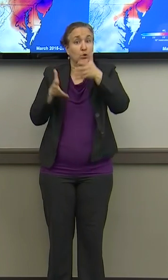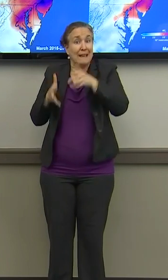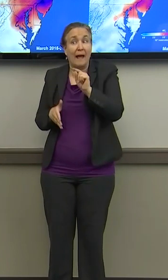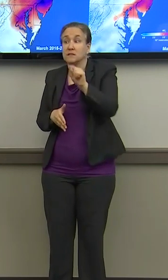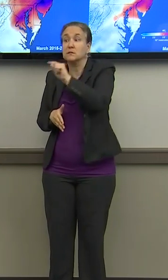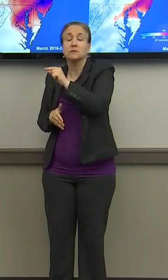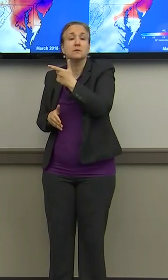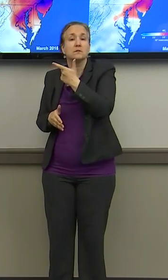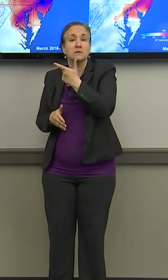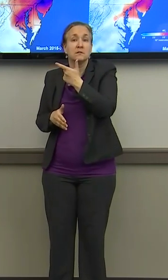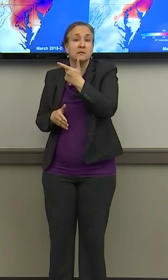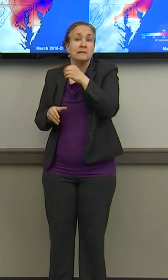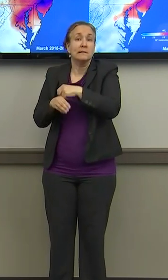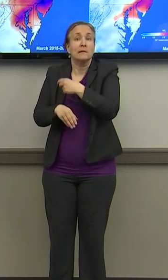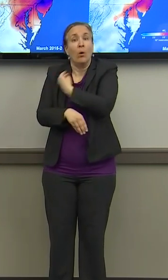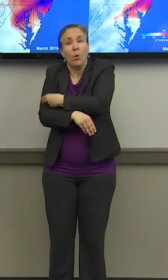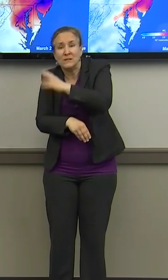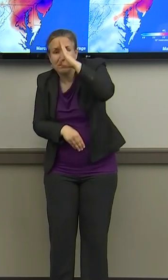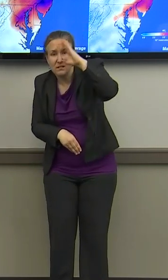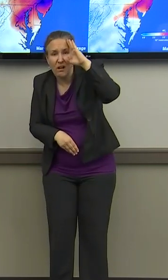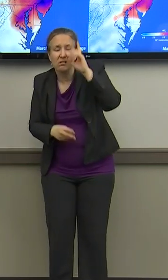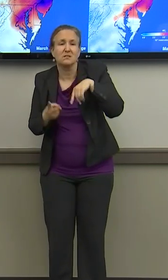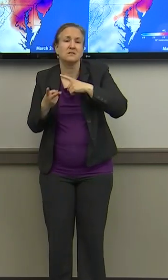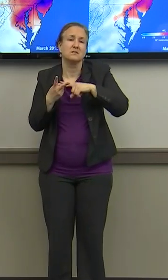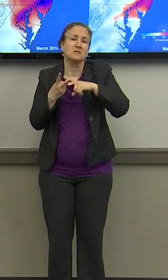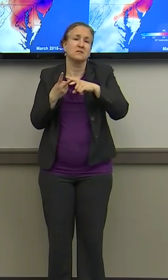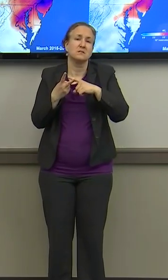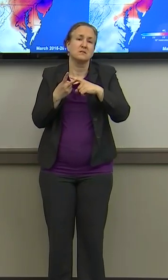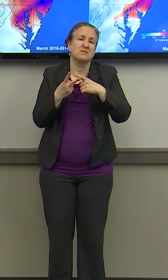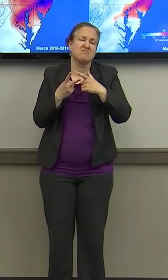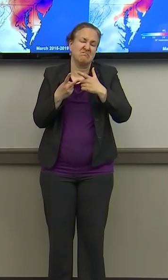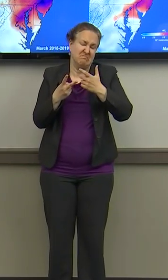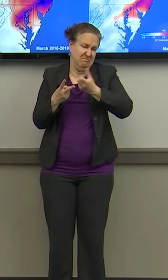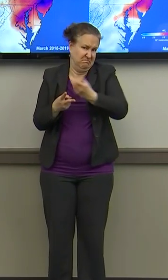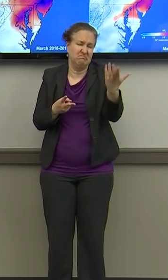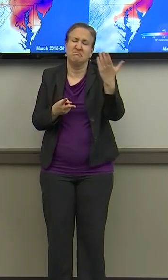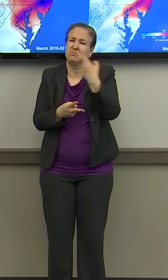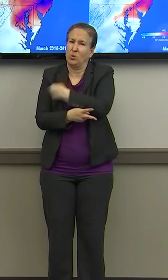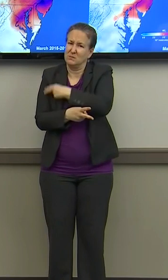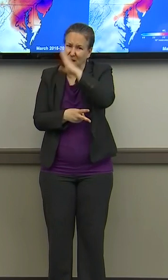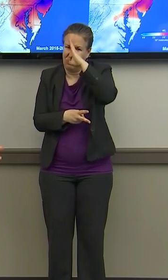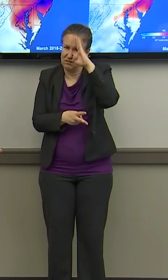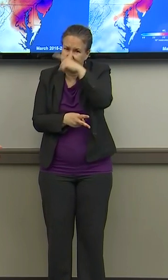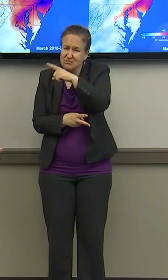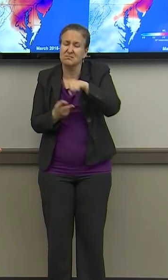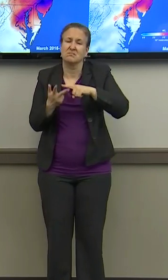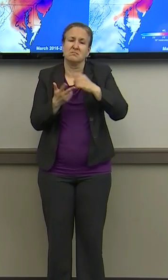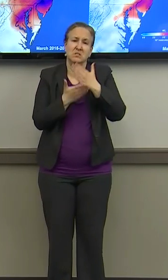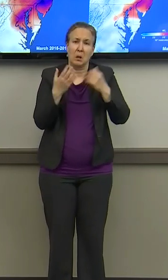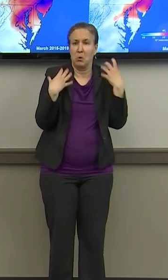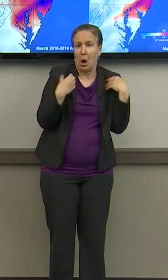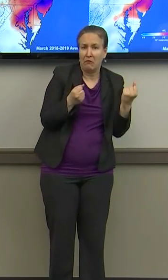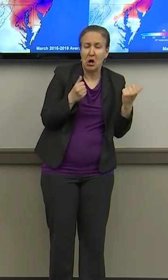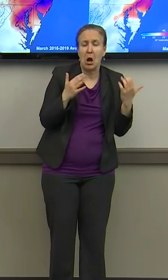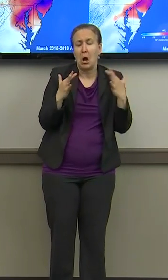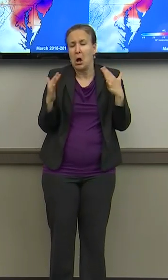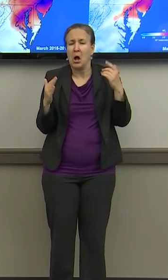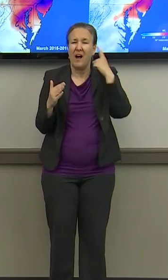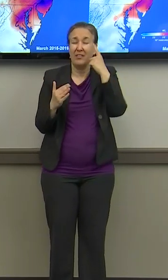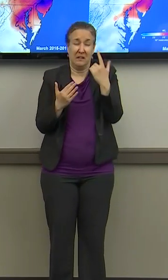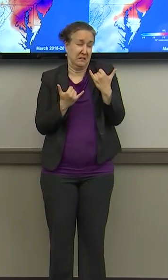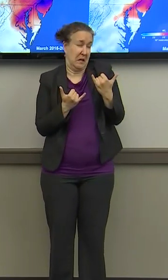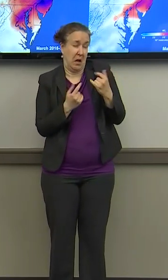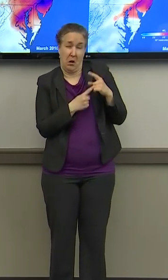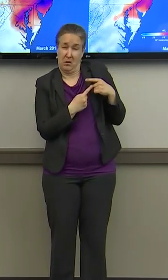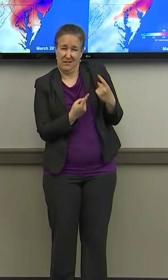in, some are hospitalized, in fact, quite a few are hospitalized, and some have recovered. I think probably at this point quite a